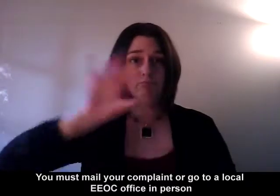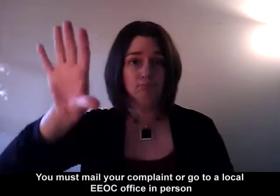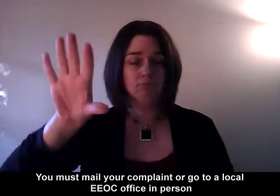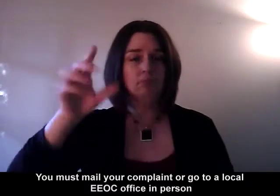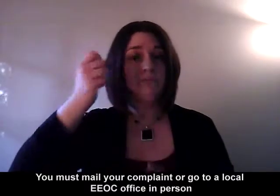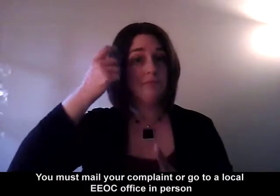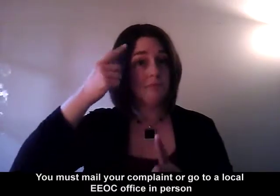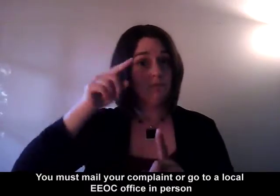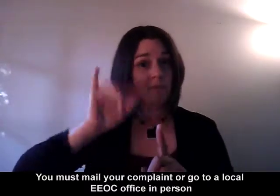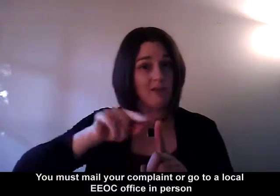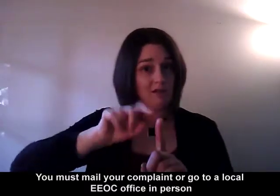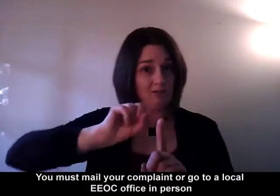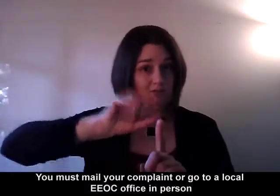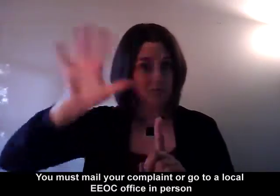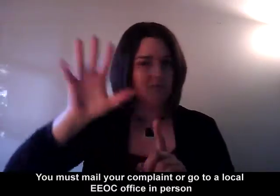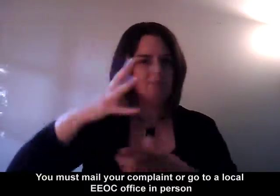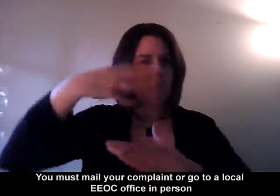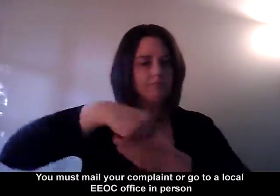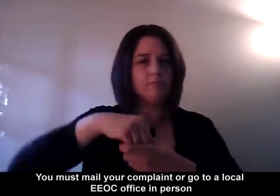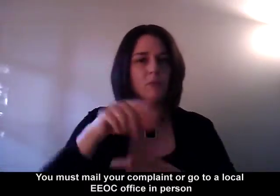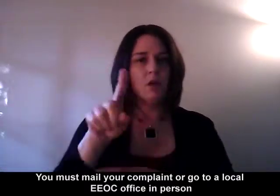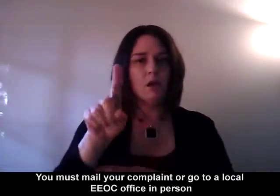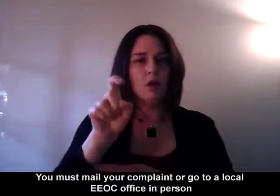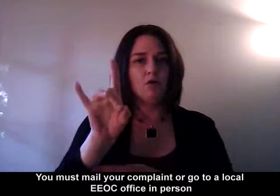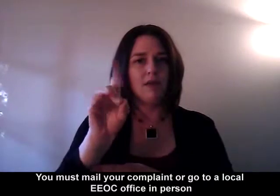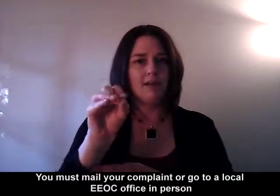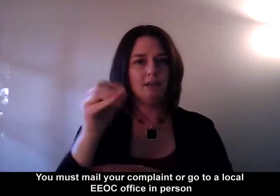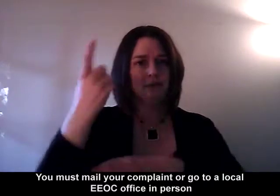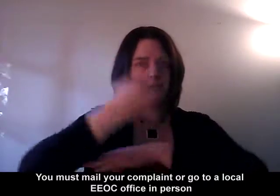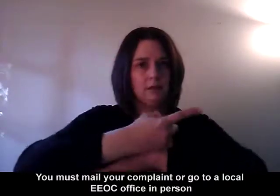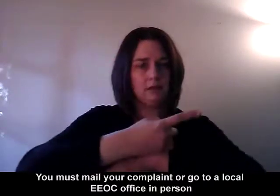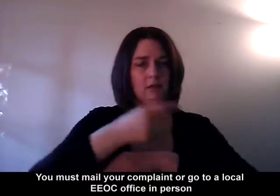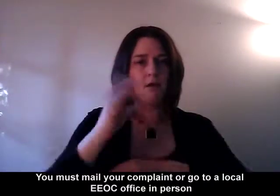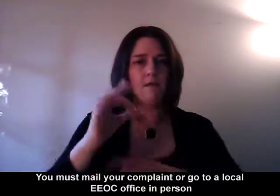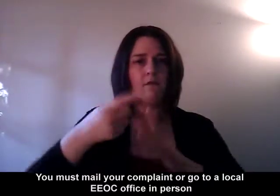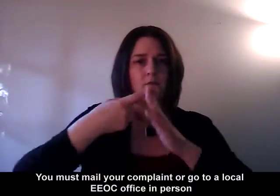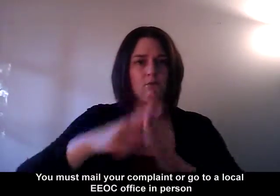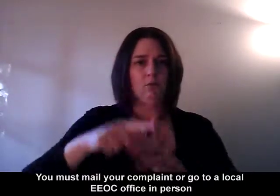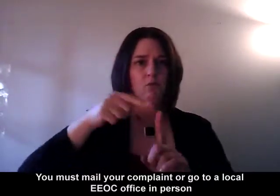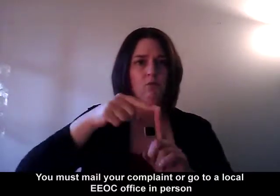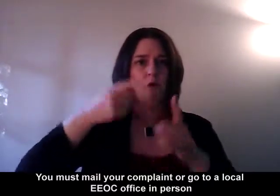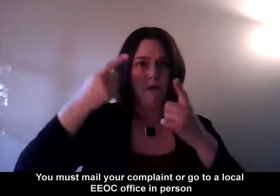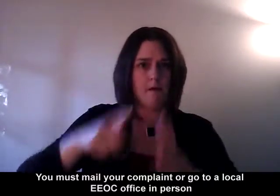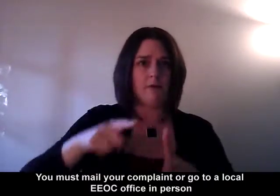You must mail your complaint or go to a local EEOC office in person